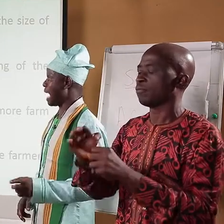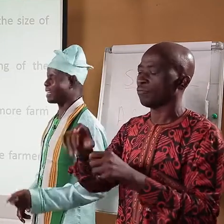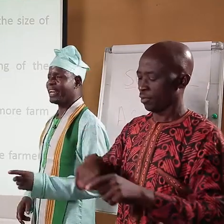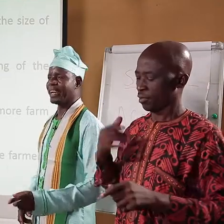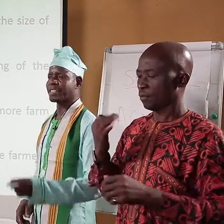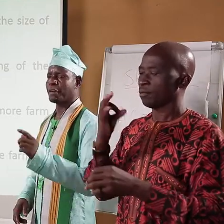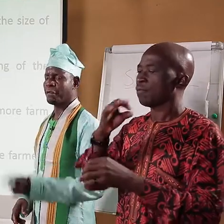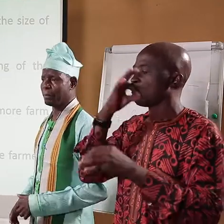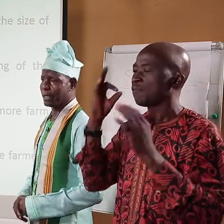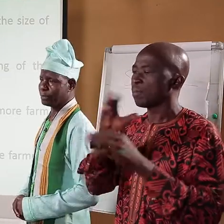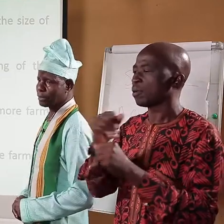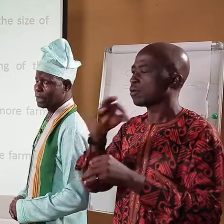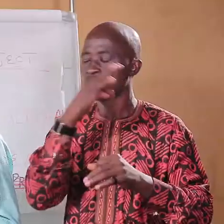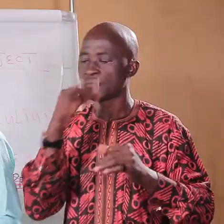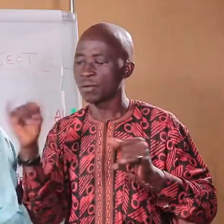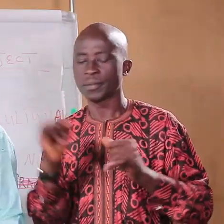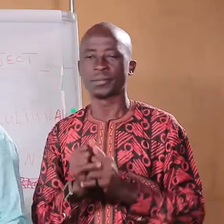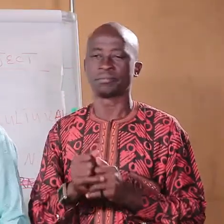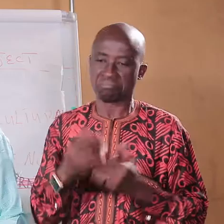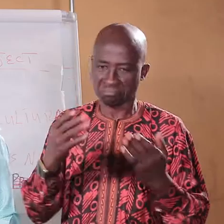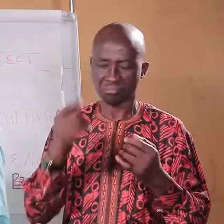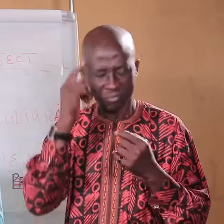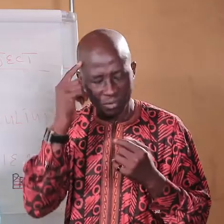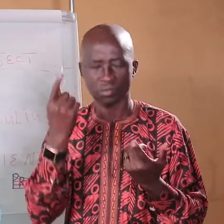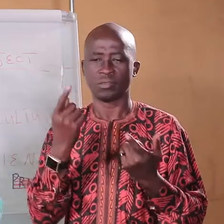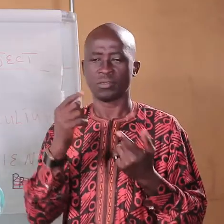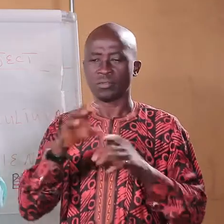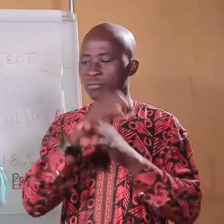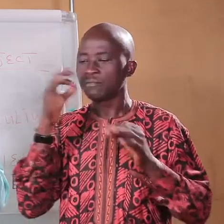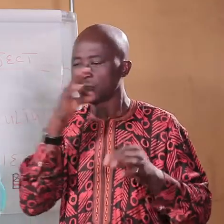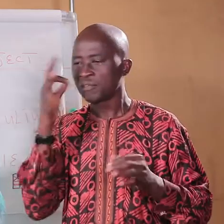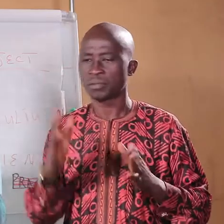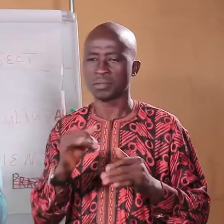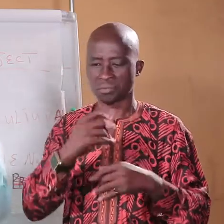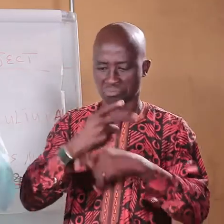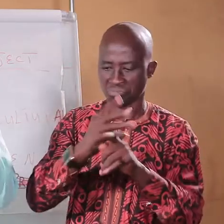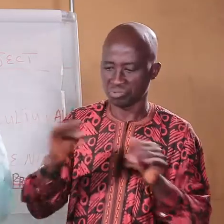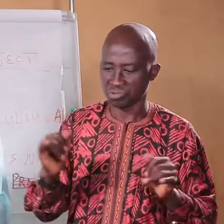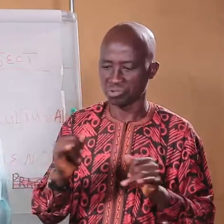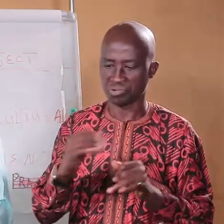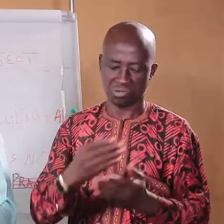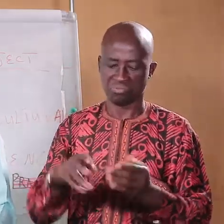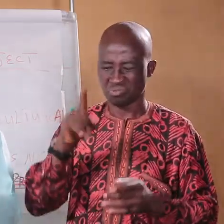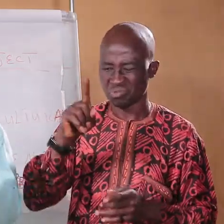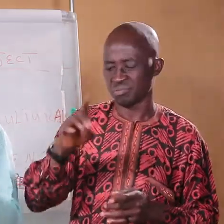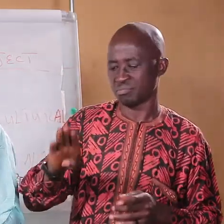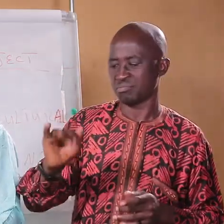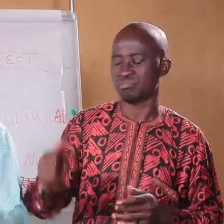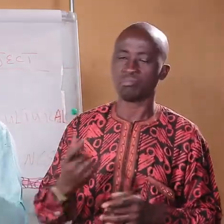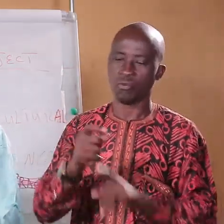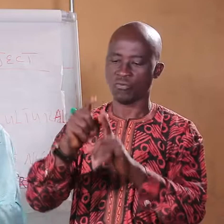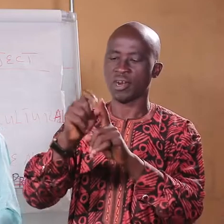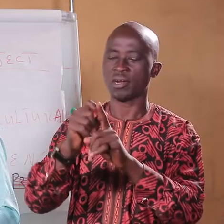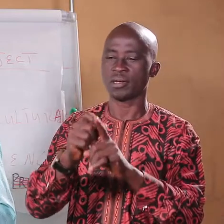farmer and his family. Imagine a farmer that was producing a bag of